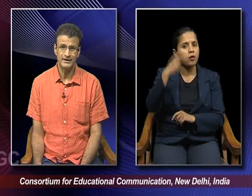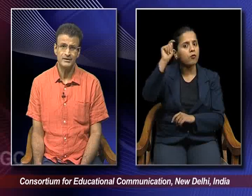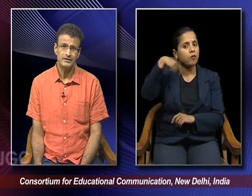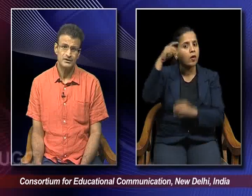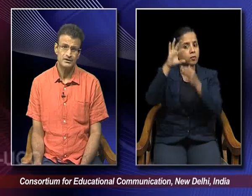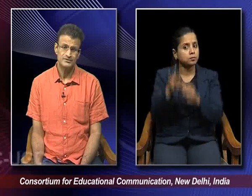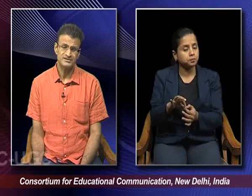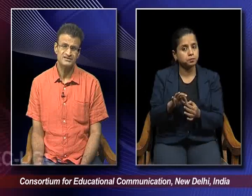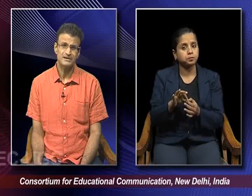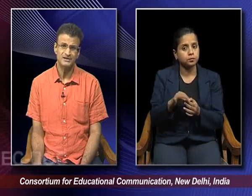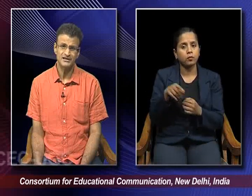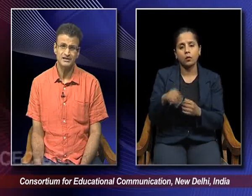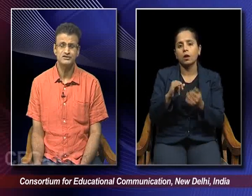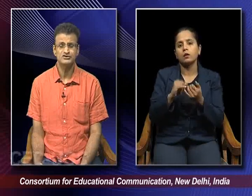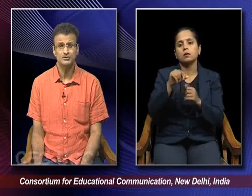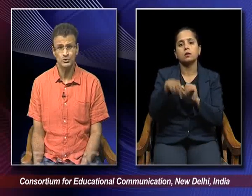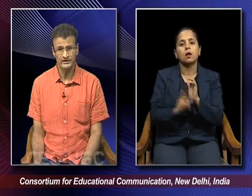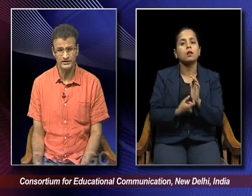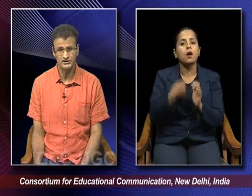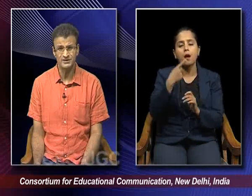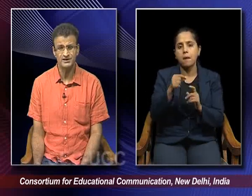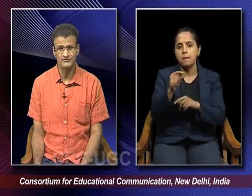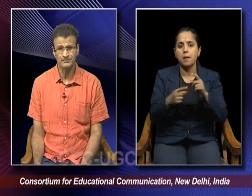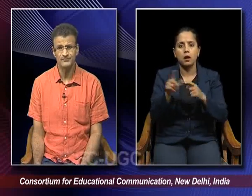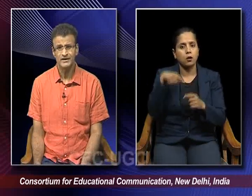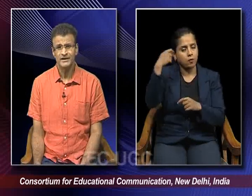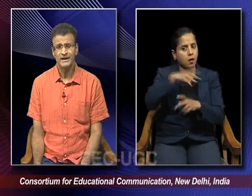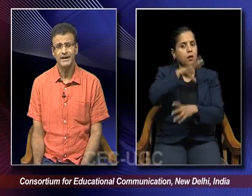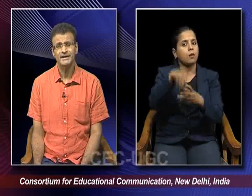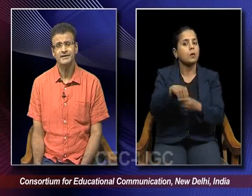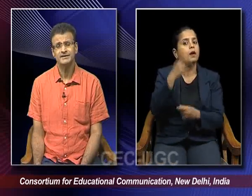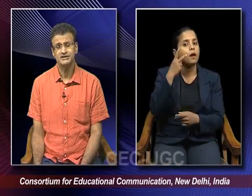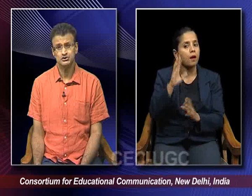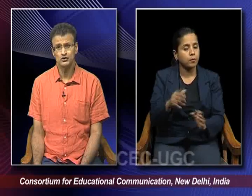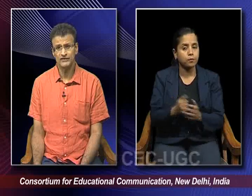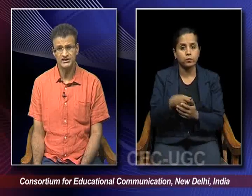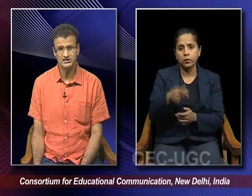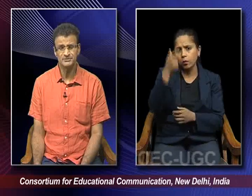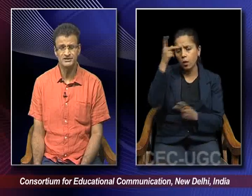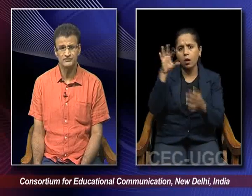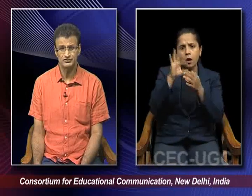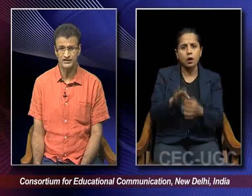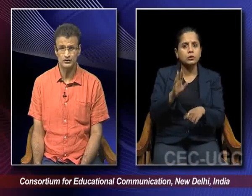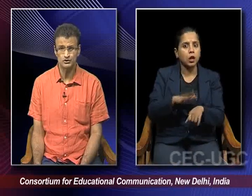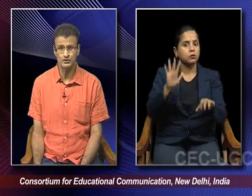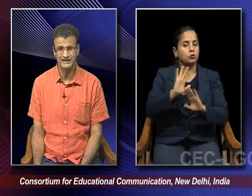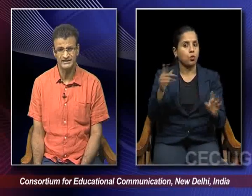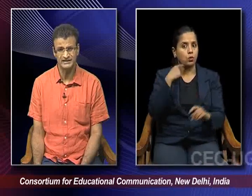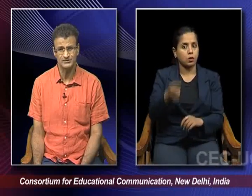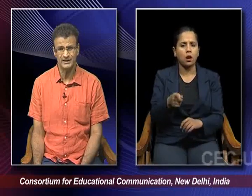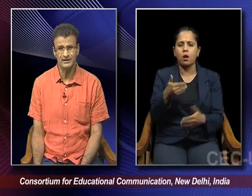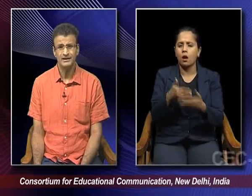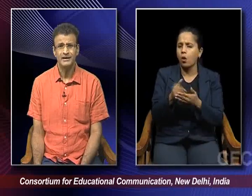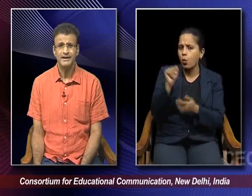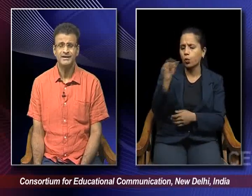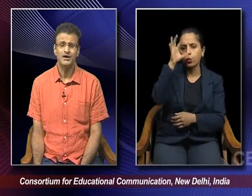by Sardar Patel, it was included in this particular film. And the issue of untouchability was very close to Gandhi as